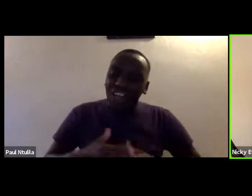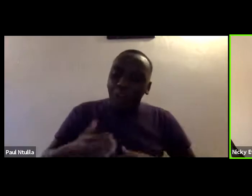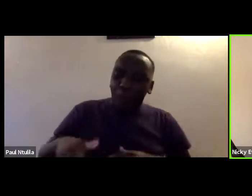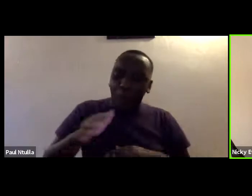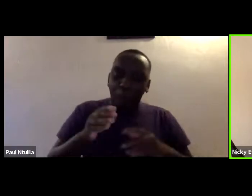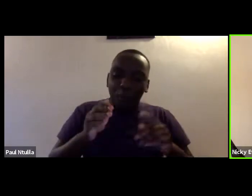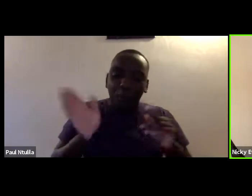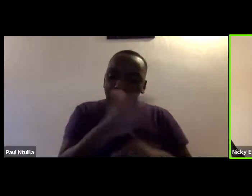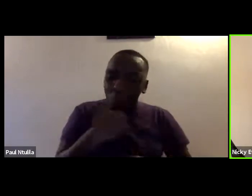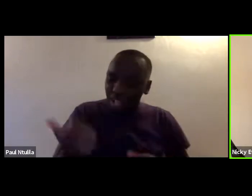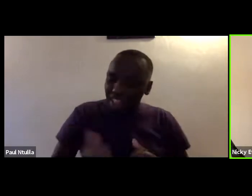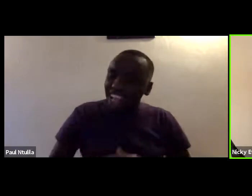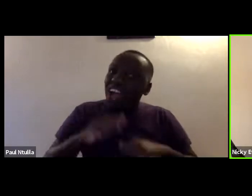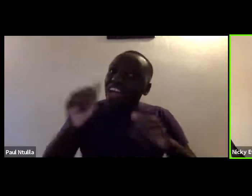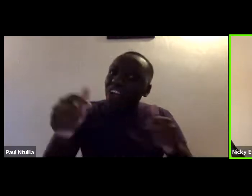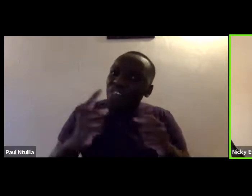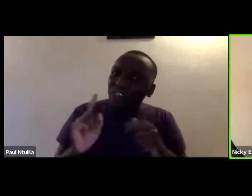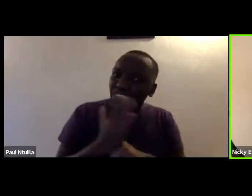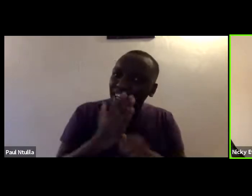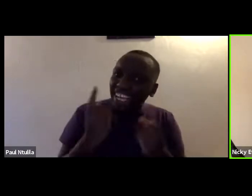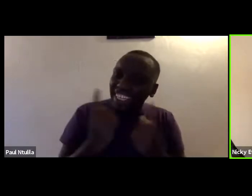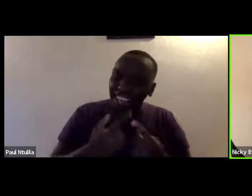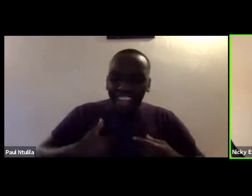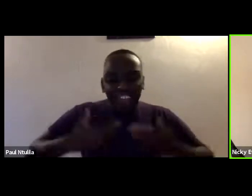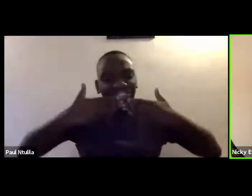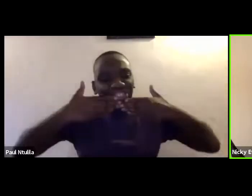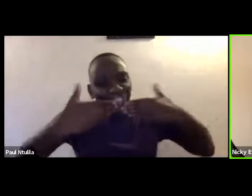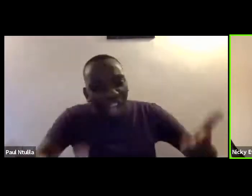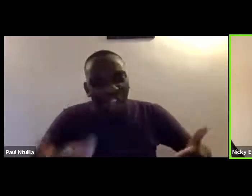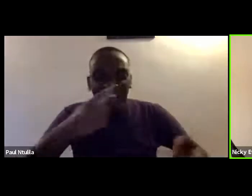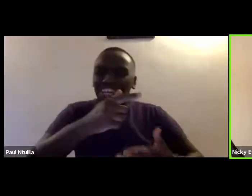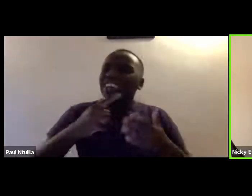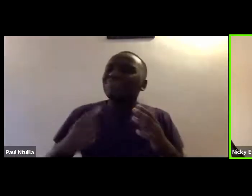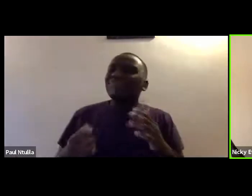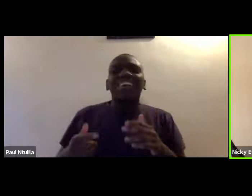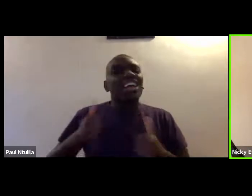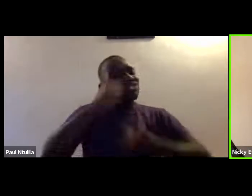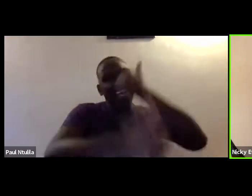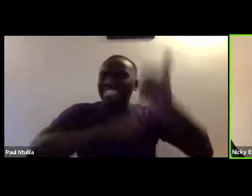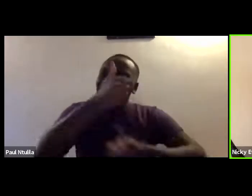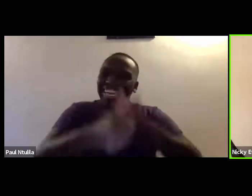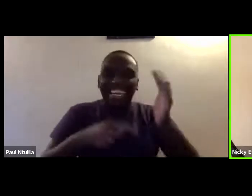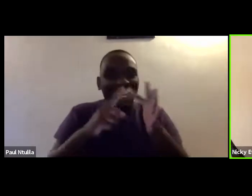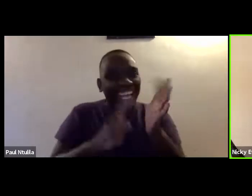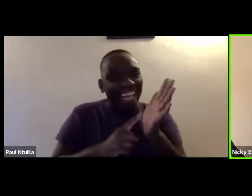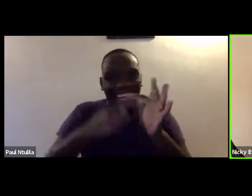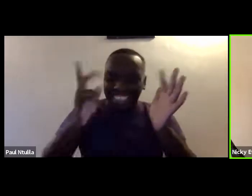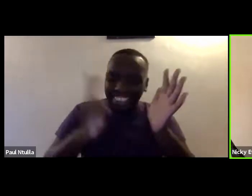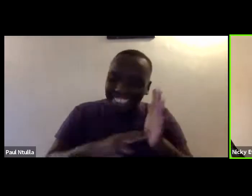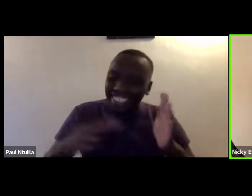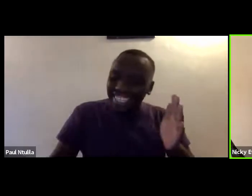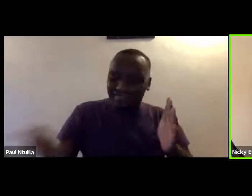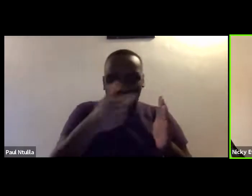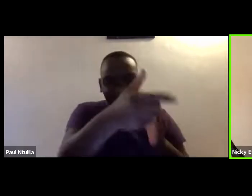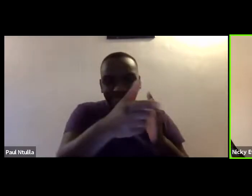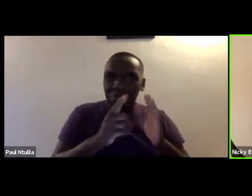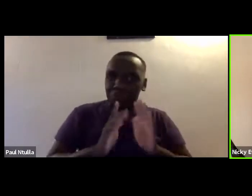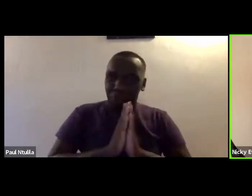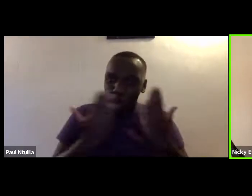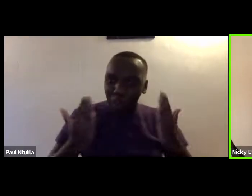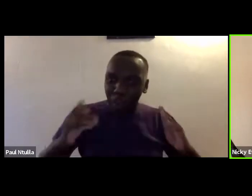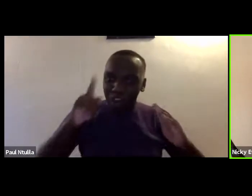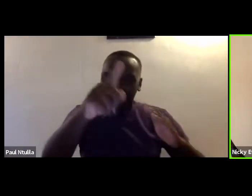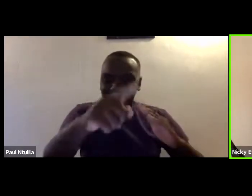Hello, good evening all. And firstly, I would just like to thank and congratulate